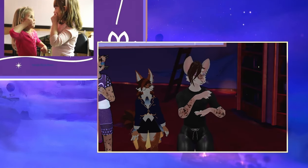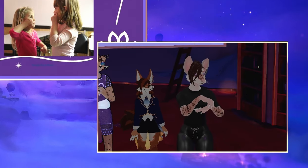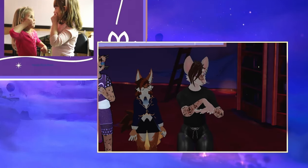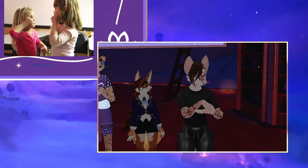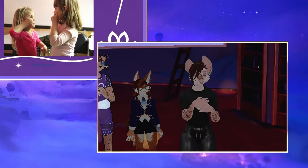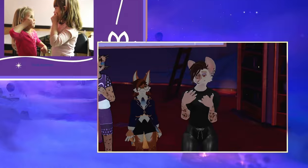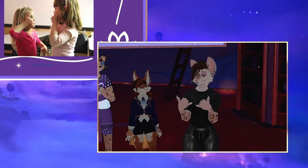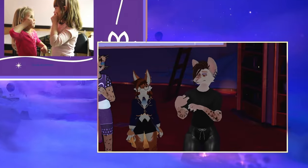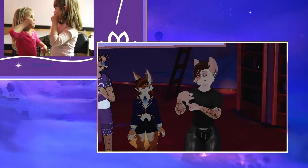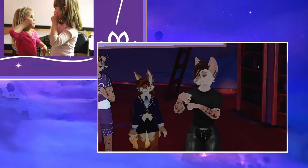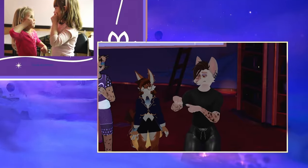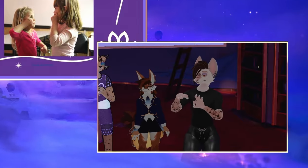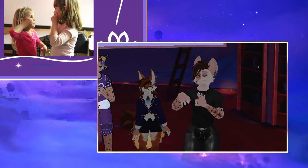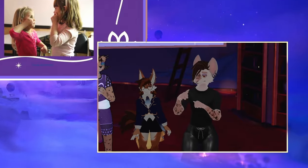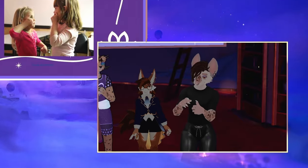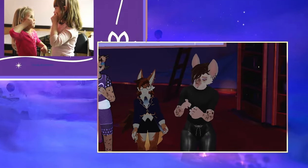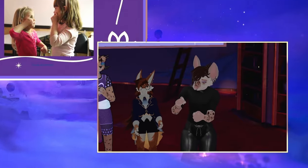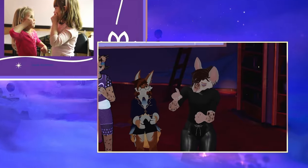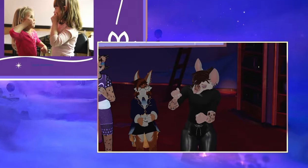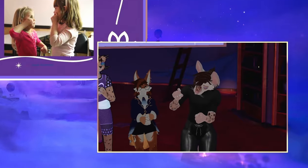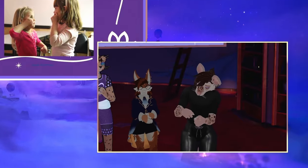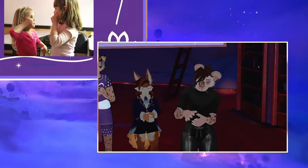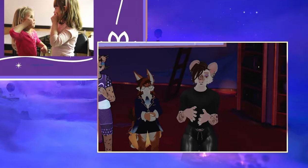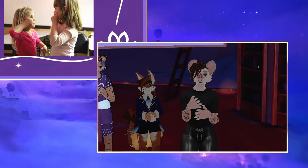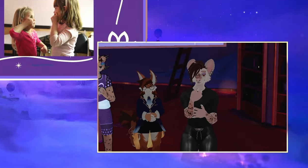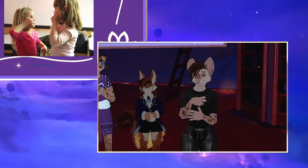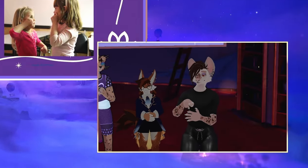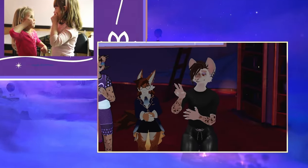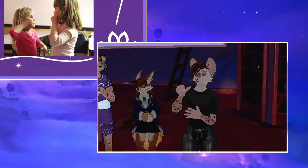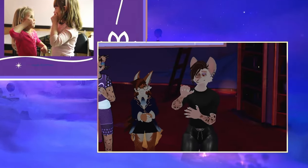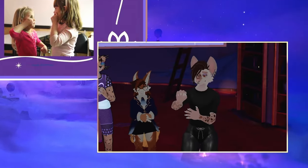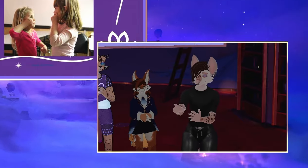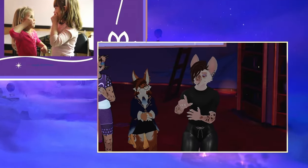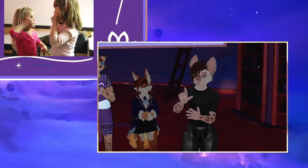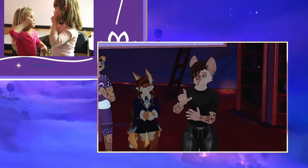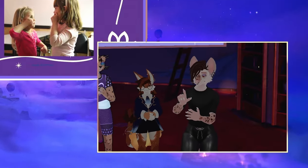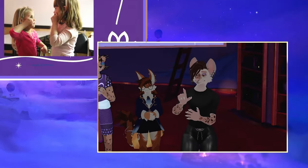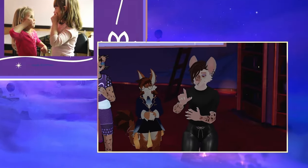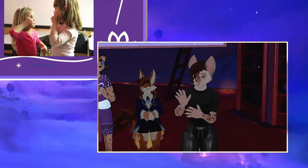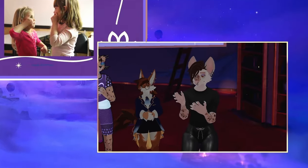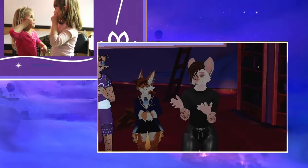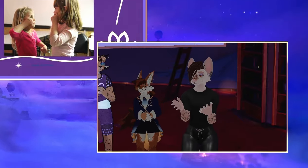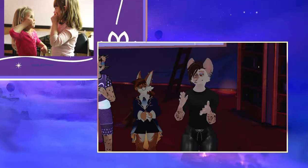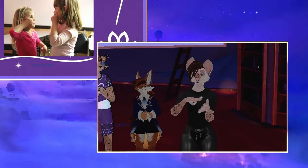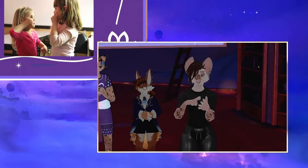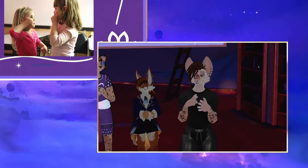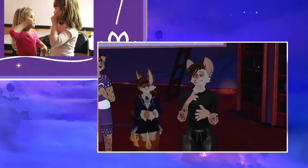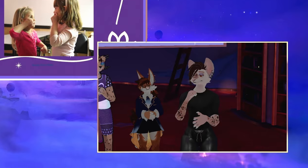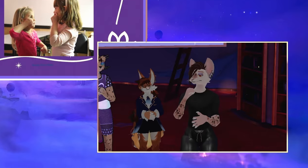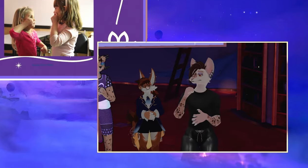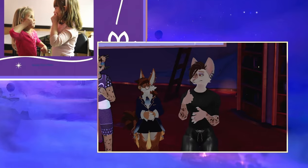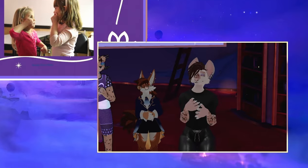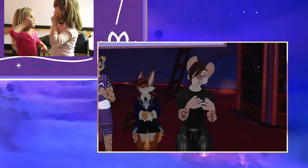interpreting exactly what I say into American Sign Language. He is not allowed to edit the message. He is not allowed